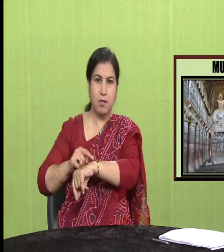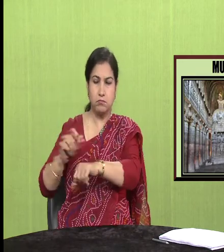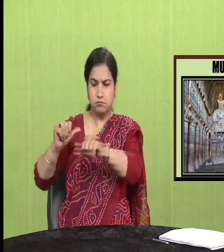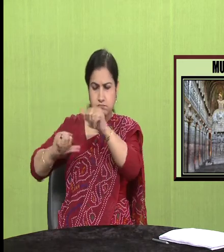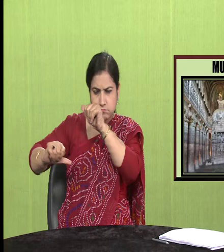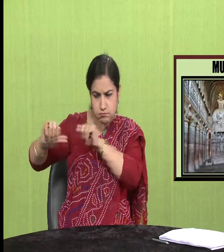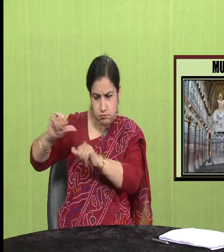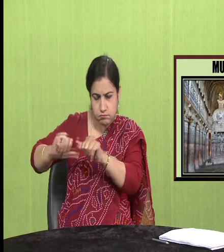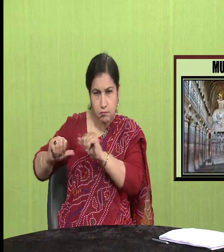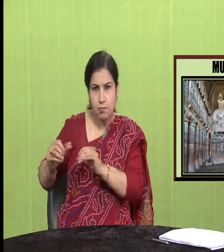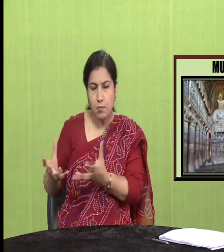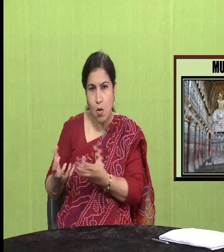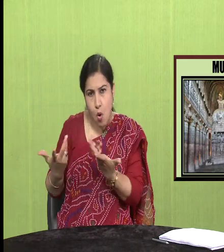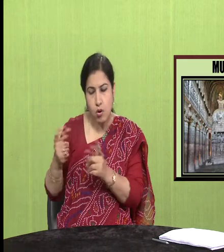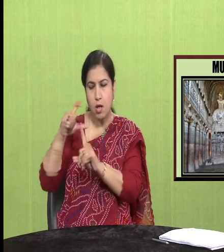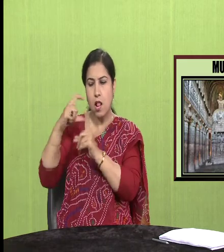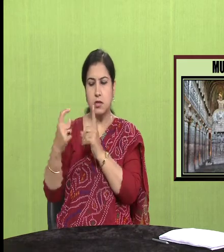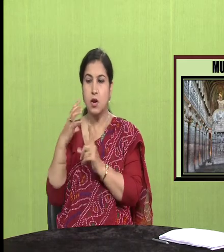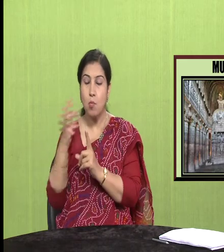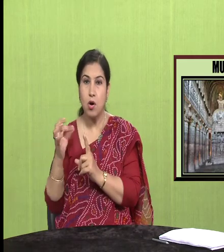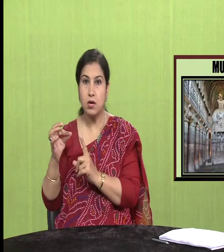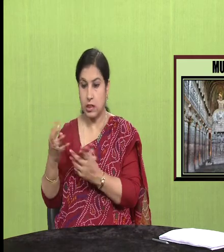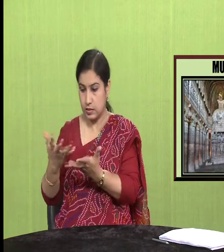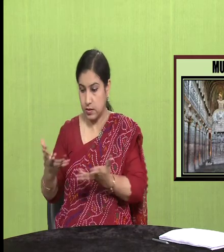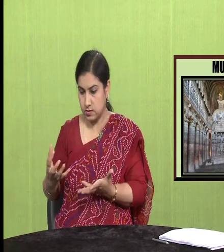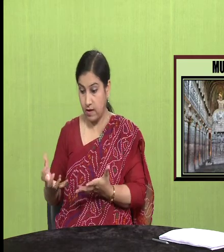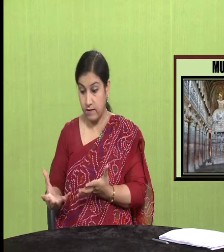scientific, or cultural importance are kept,